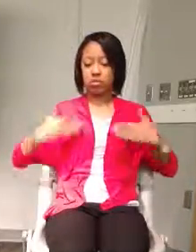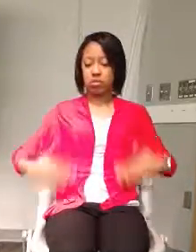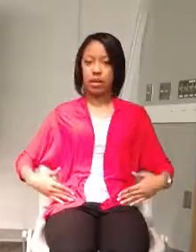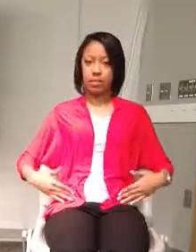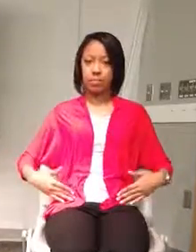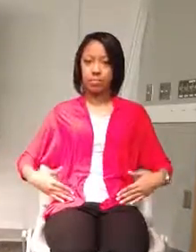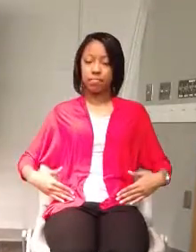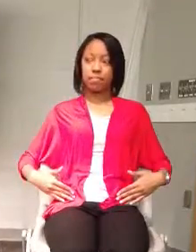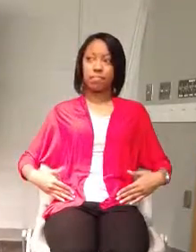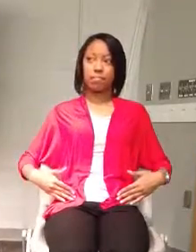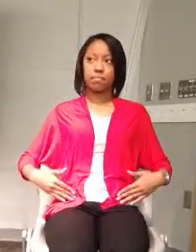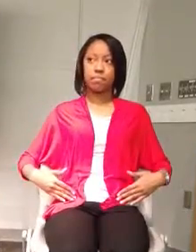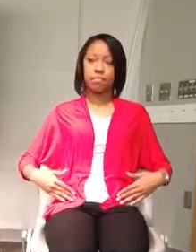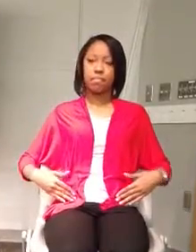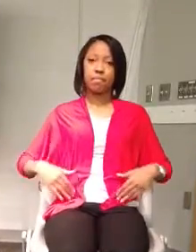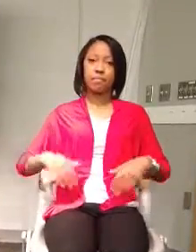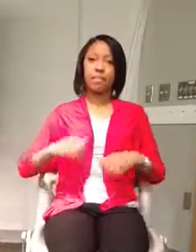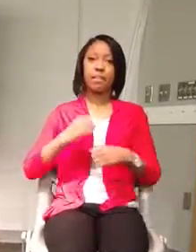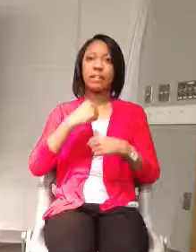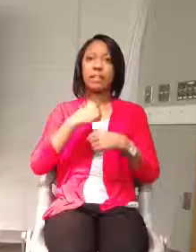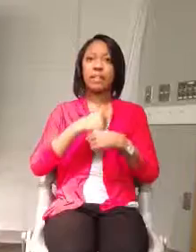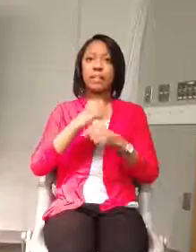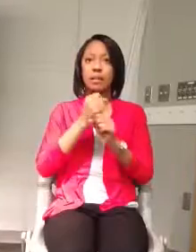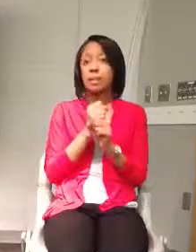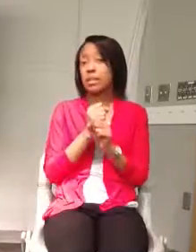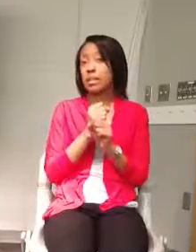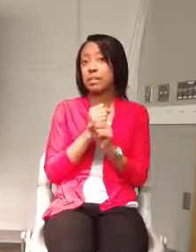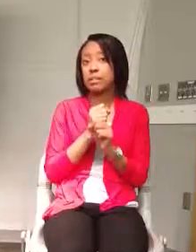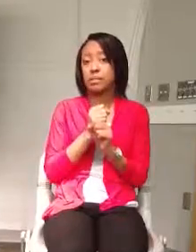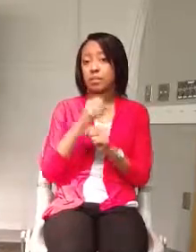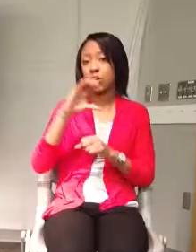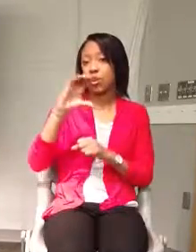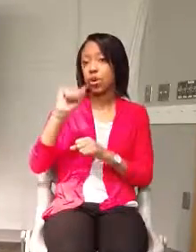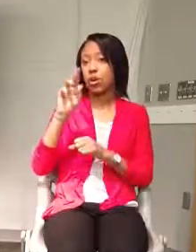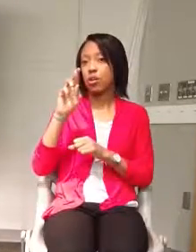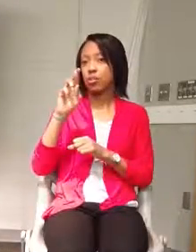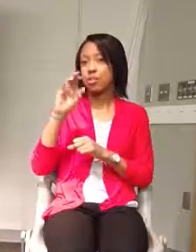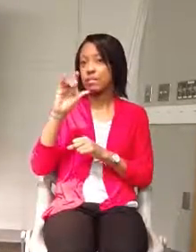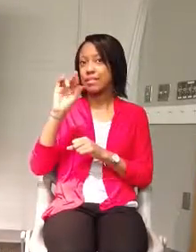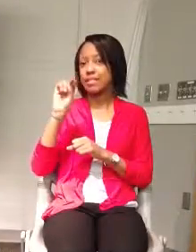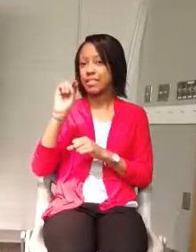carcinogens. Overweight and obesity